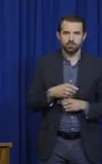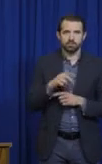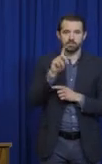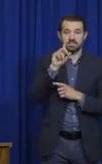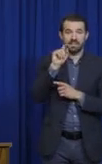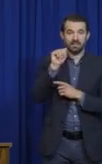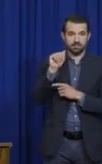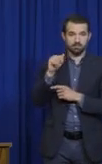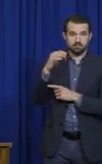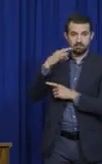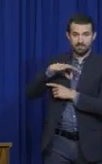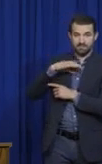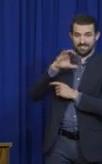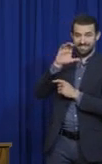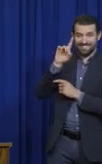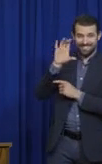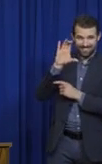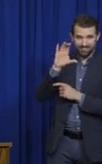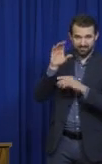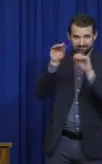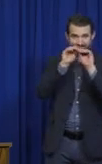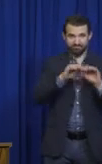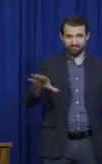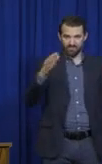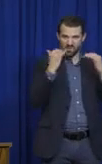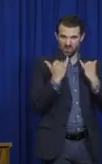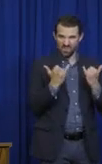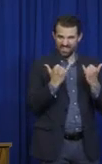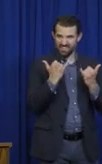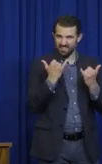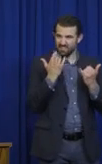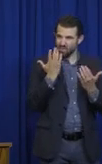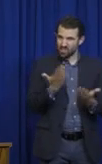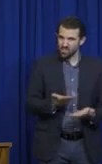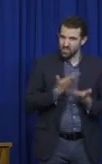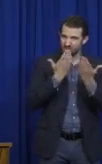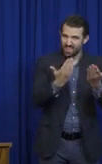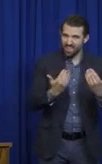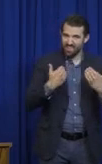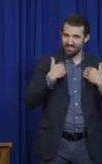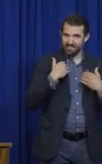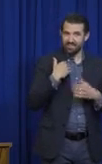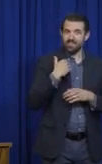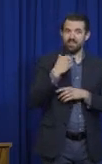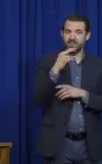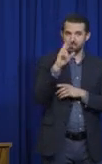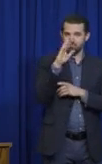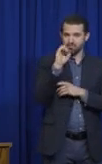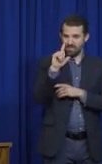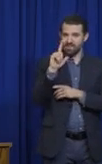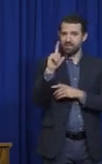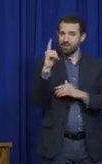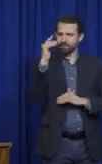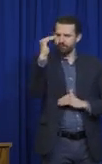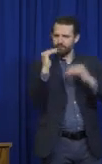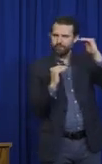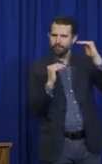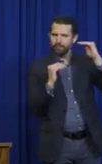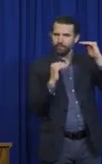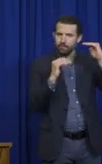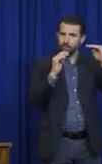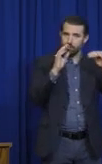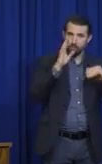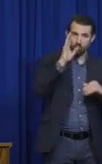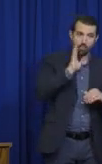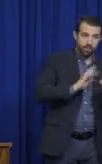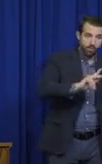today suggests that there are racial disparities in coronavirus cases, with Black and African-American Mainers seemingly more